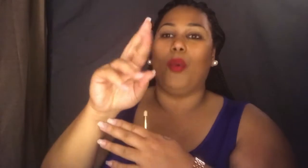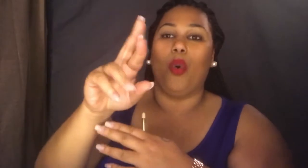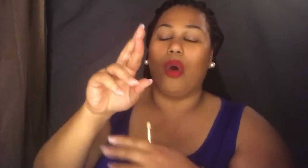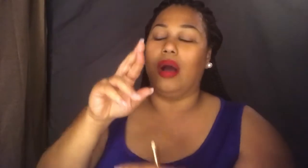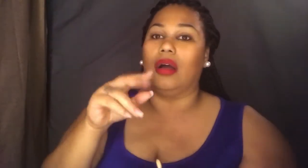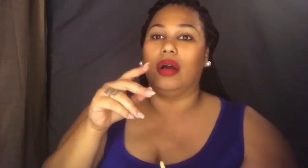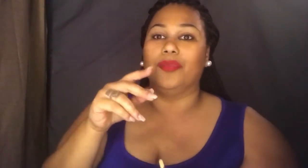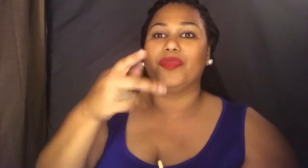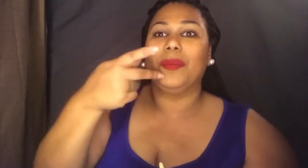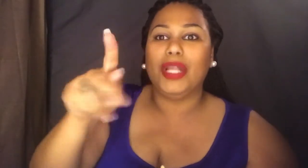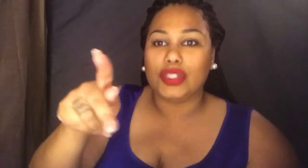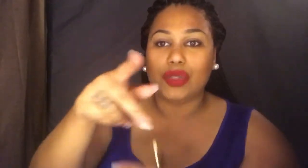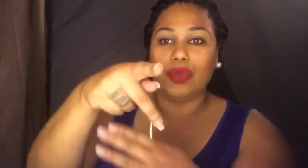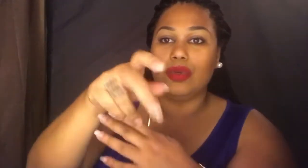or